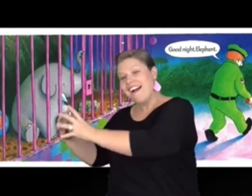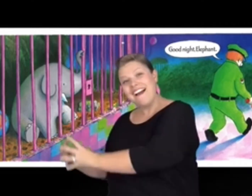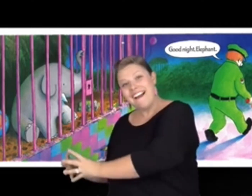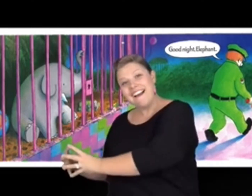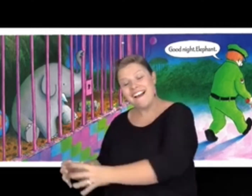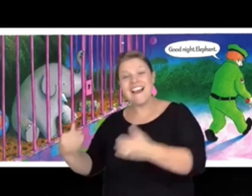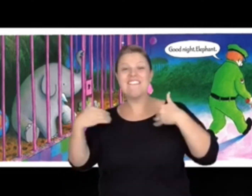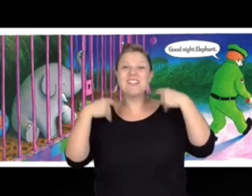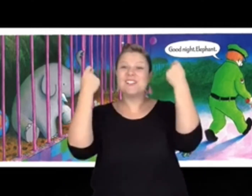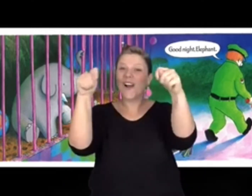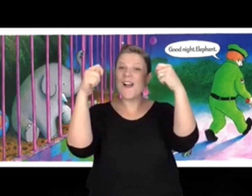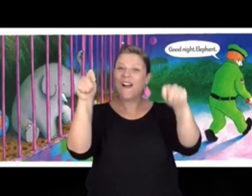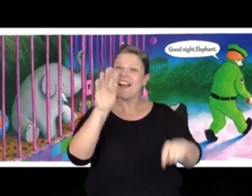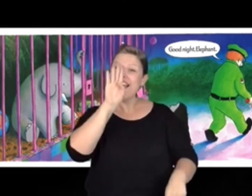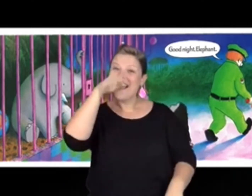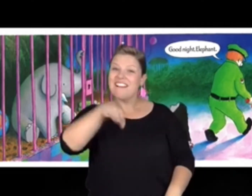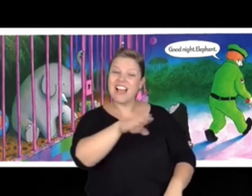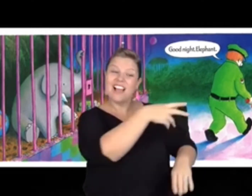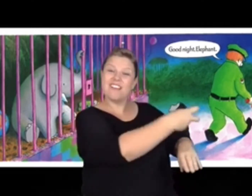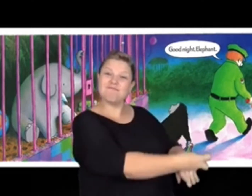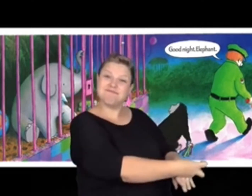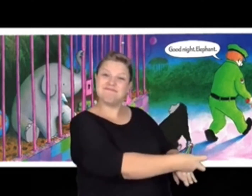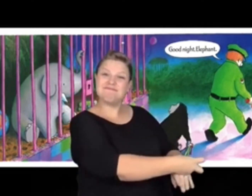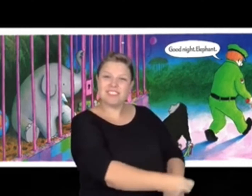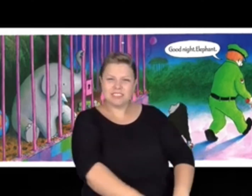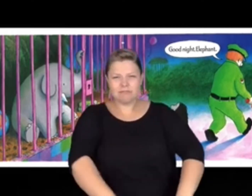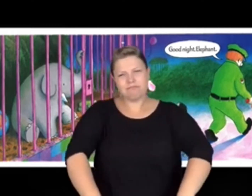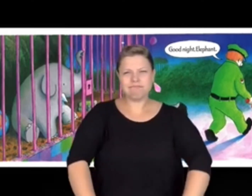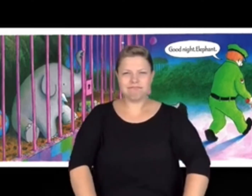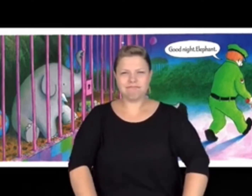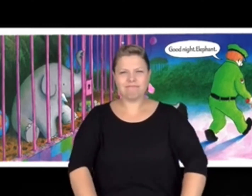He had his ball. He had his toy elephant.